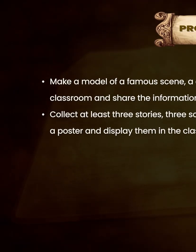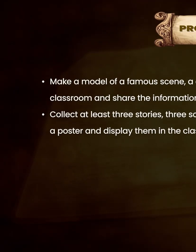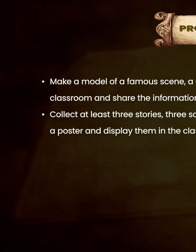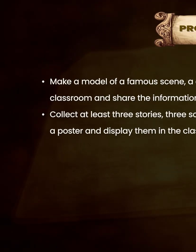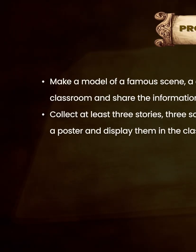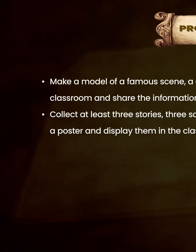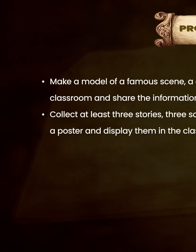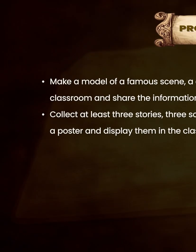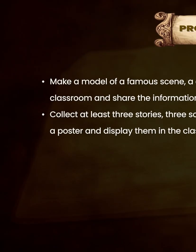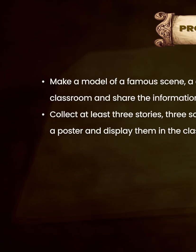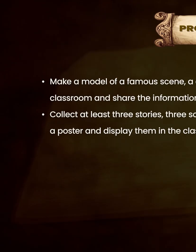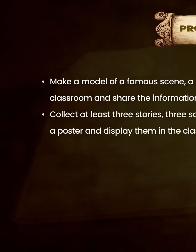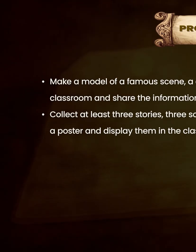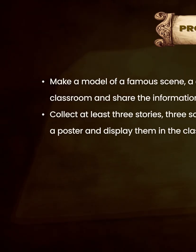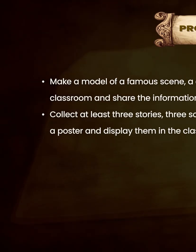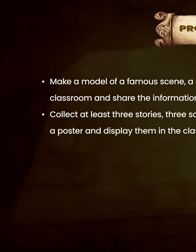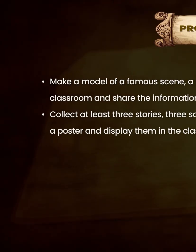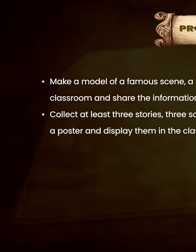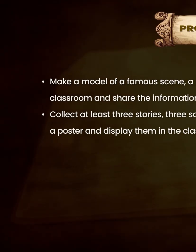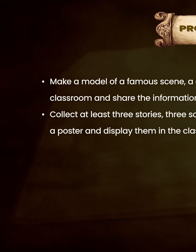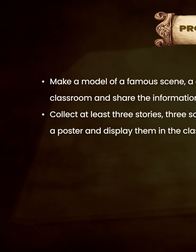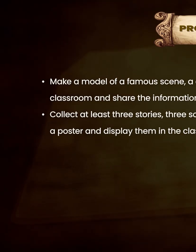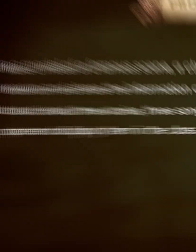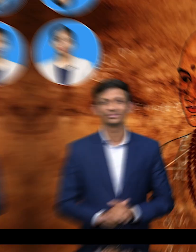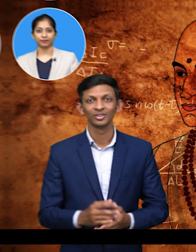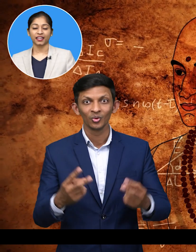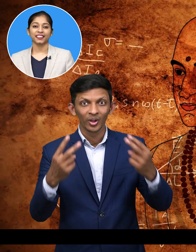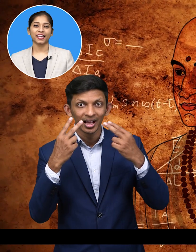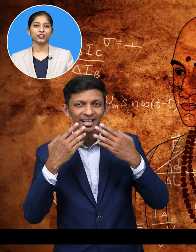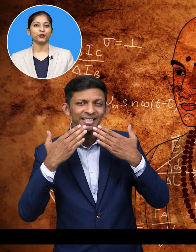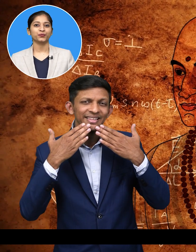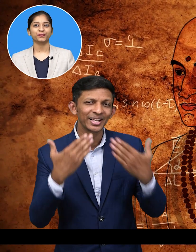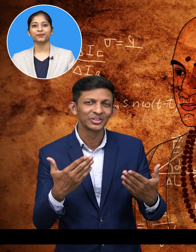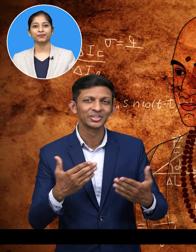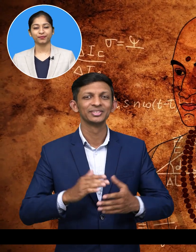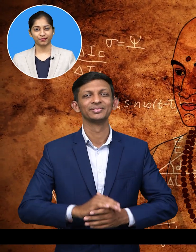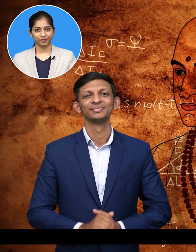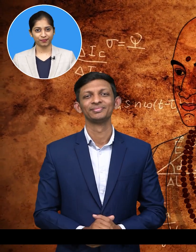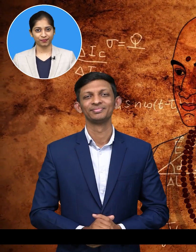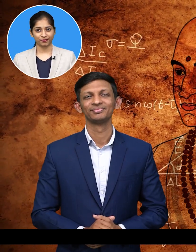Thank you.